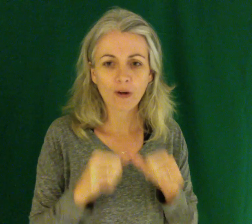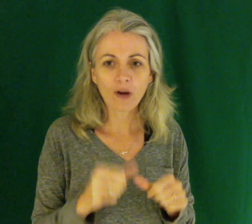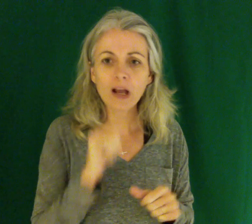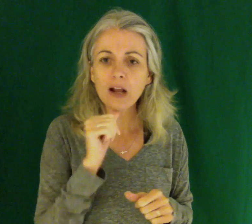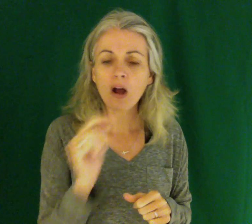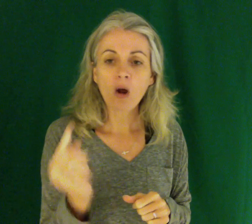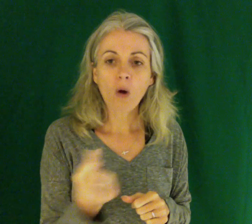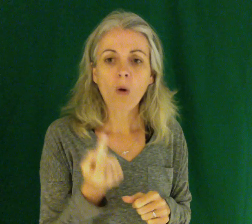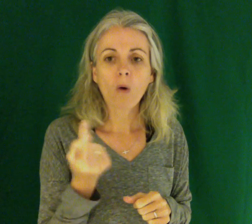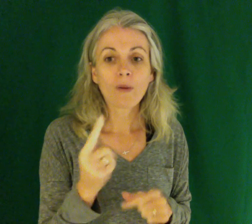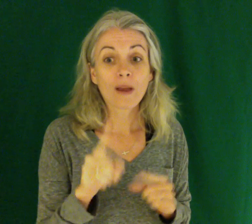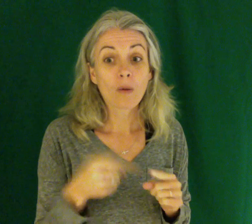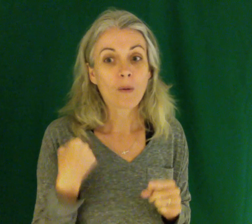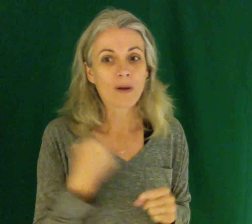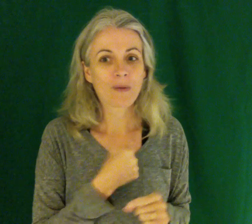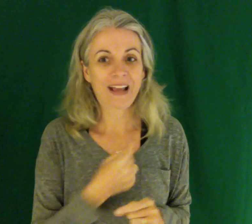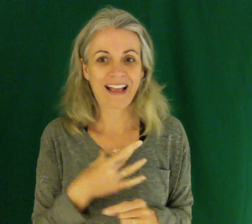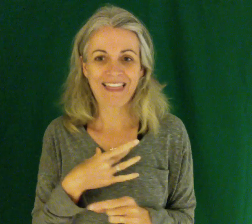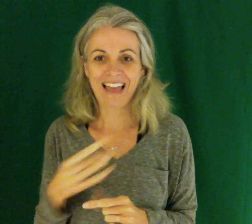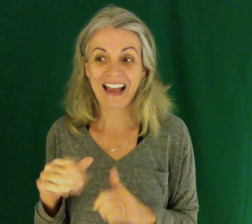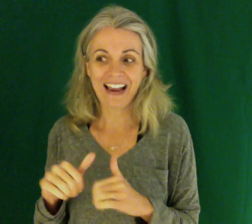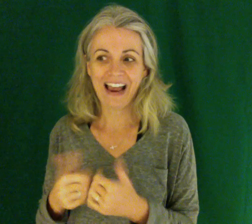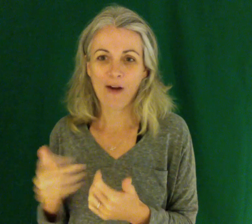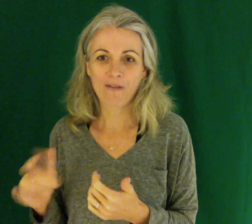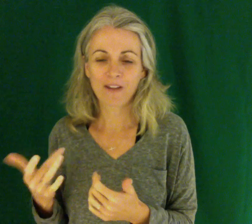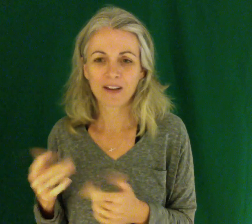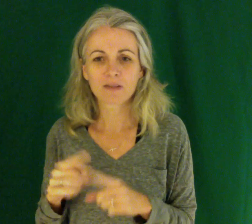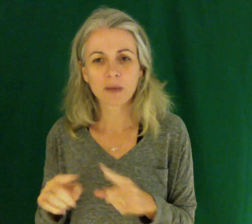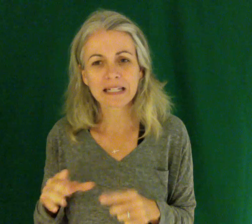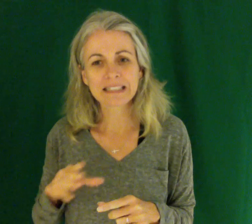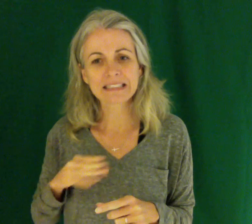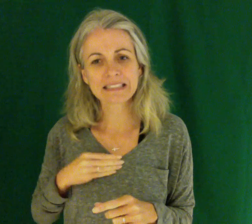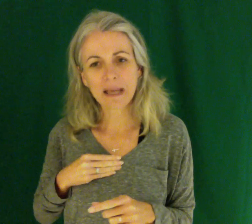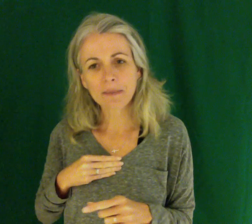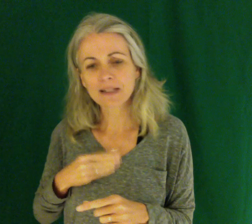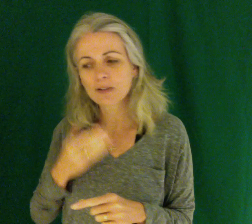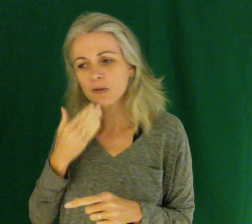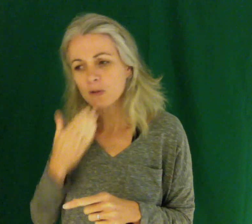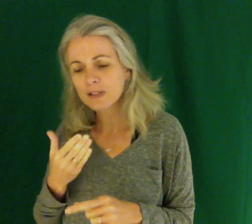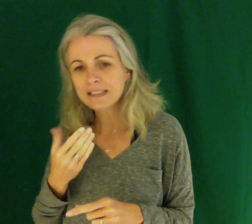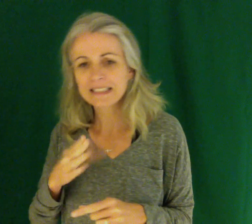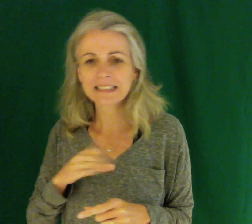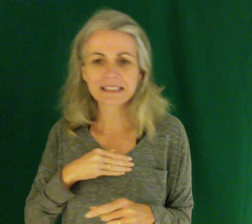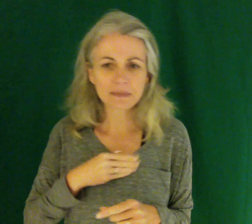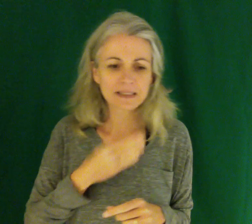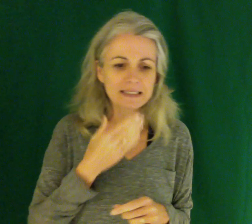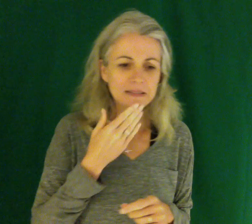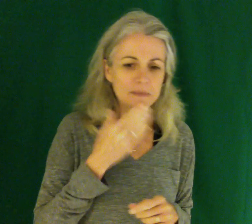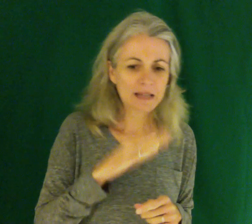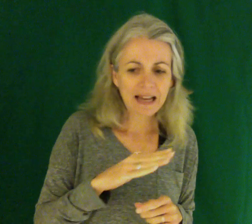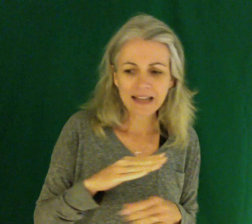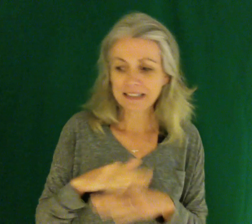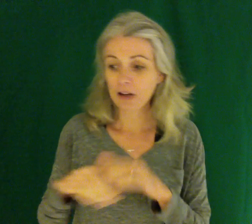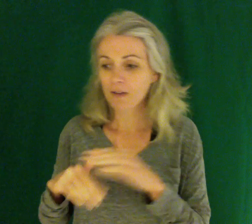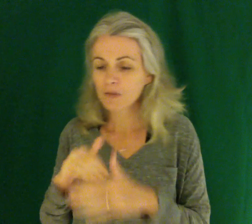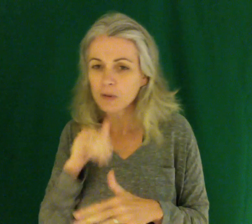we like how it's going, but being here all along. And as I say, instead of that making you more self-absorbed,